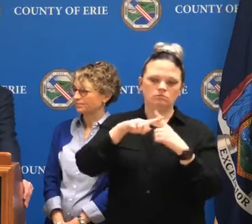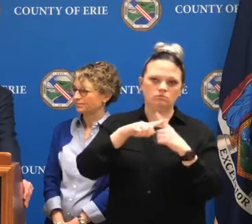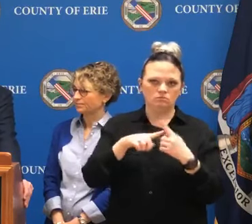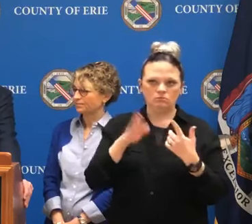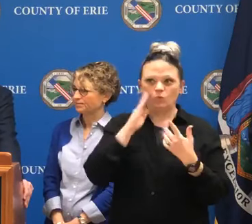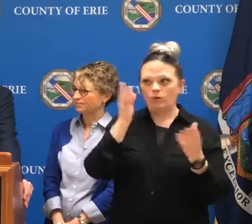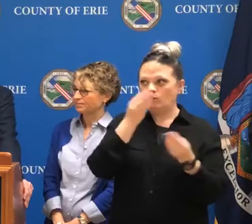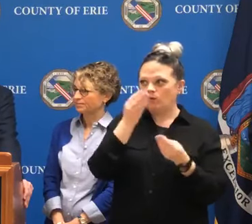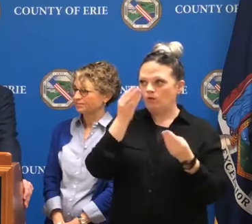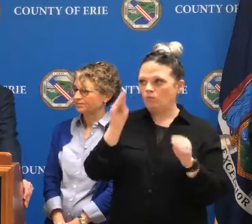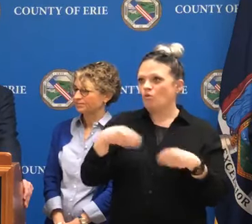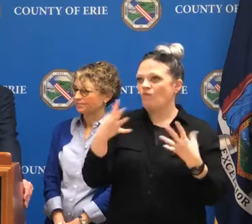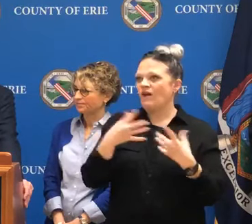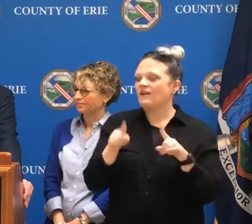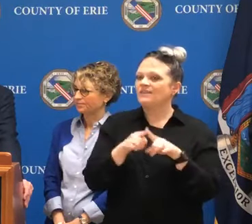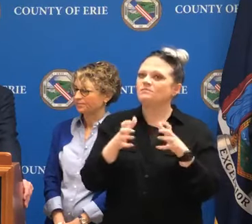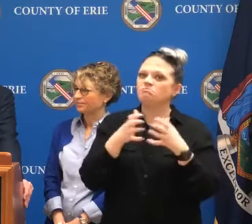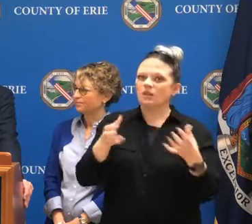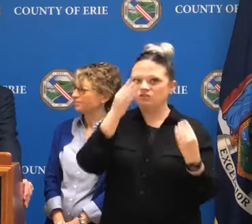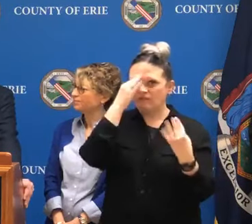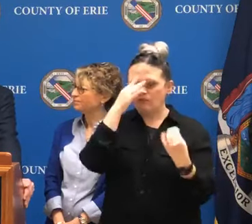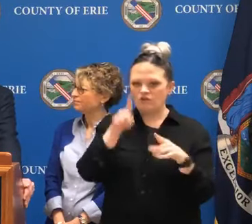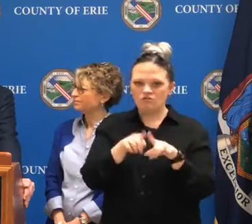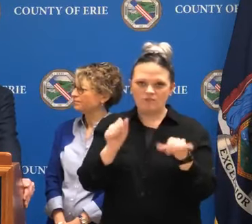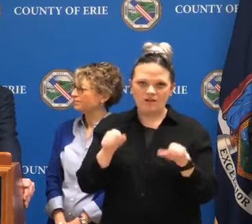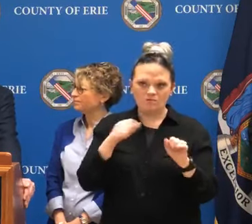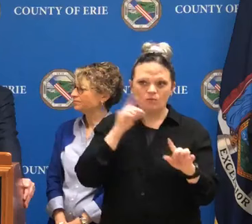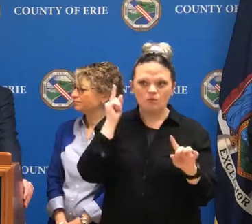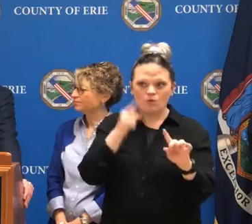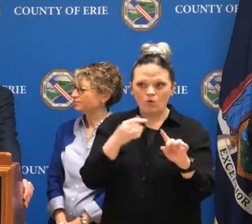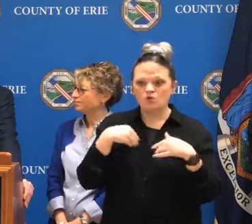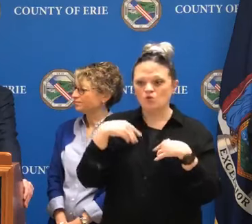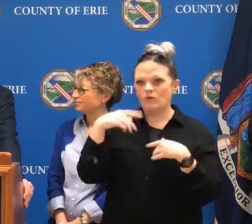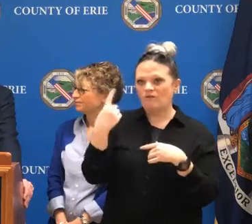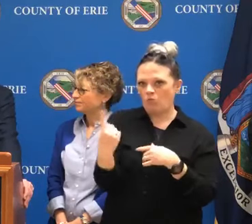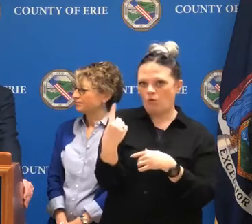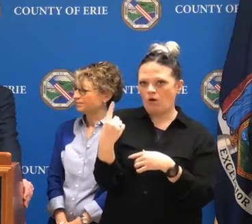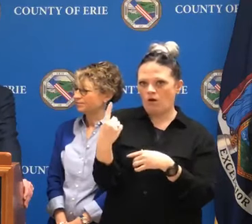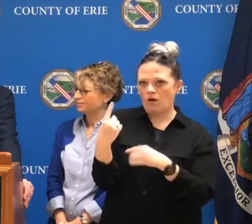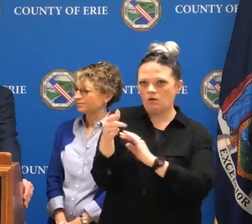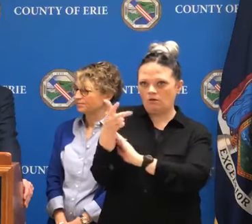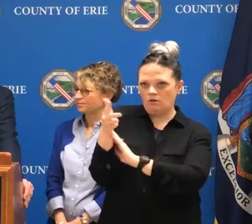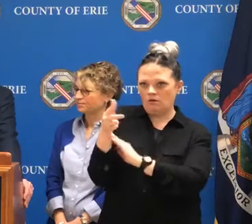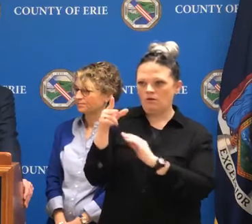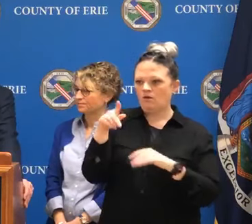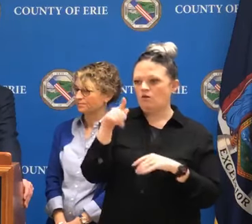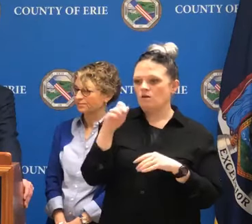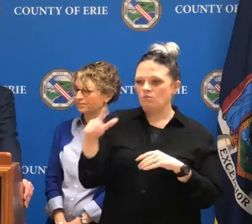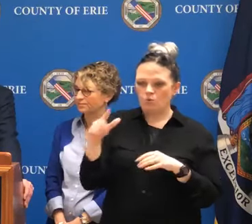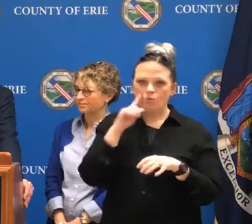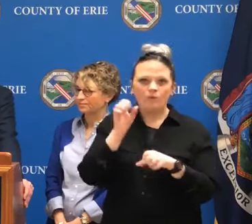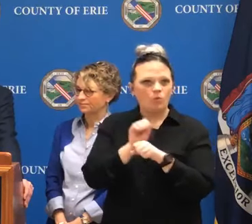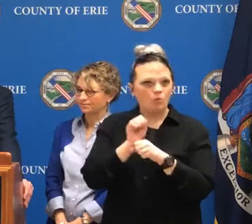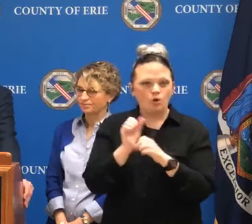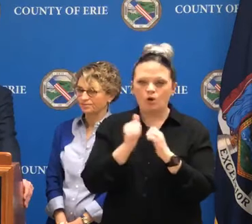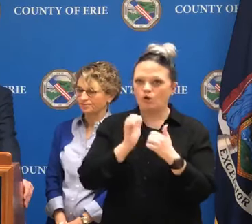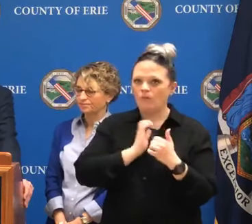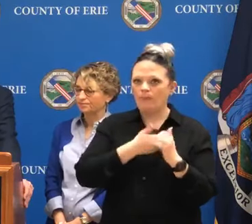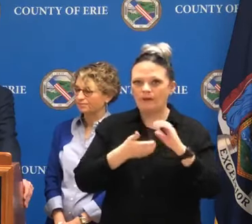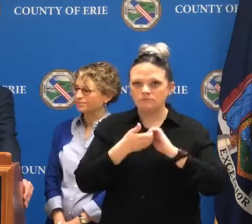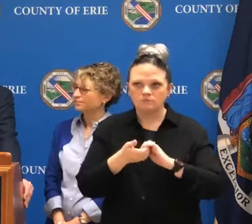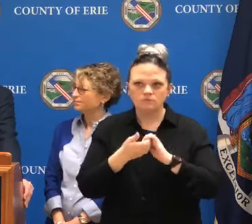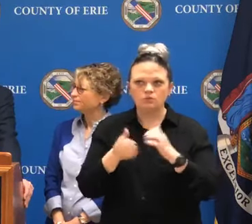as possible. And the goal, as I said earlier, is to have a pool camera here. We're going to work with our partners in radio and print